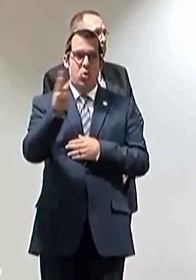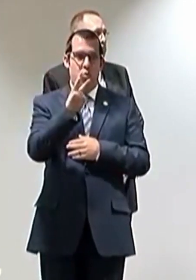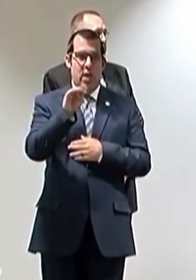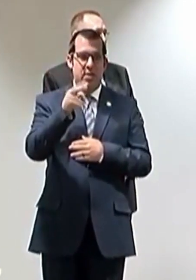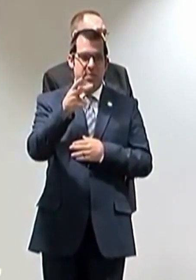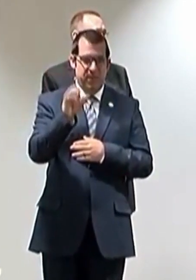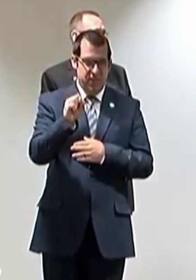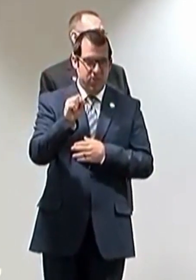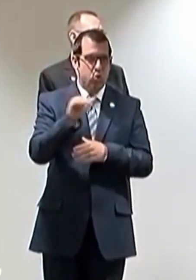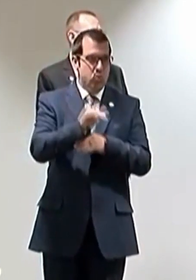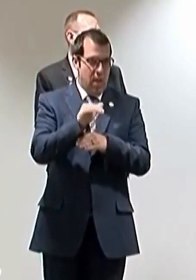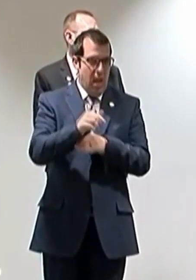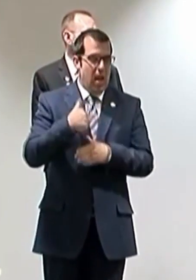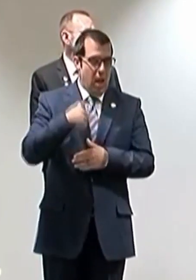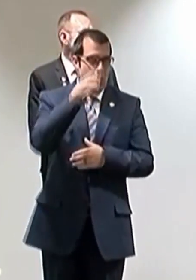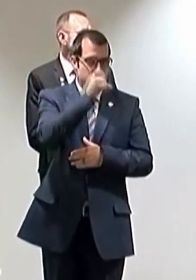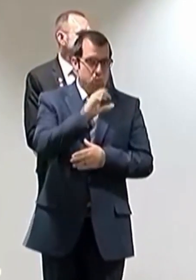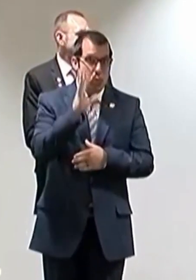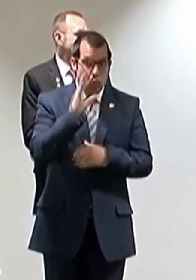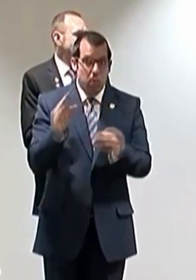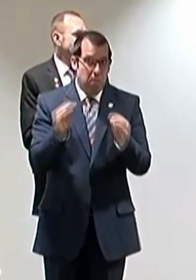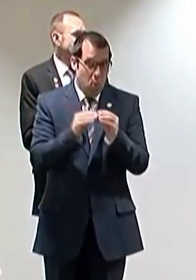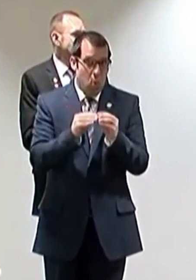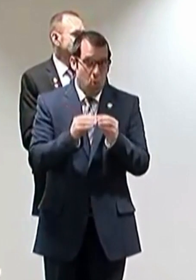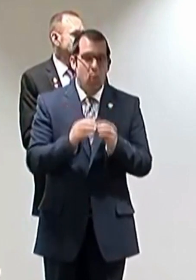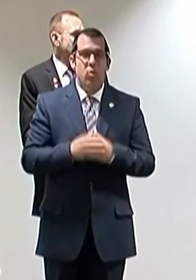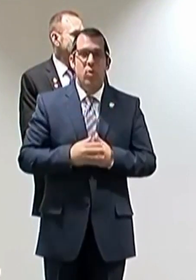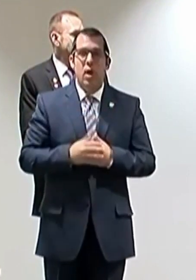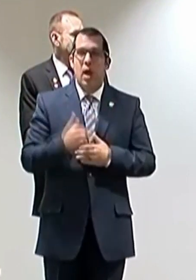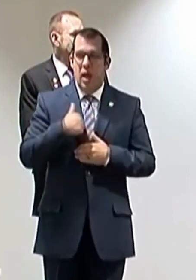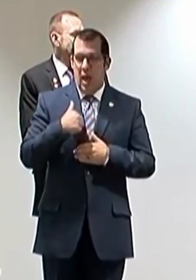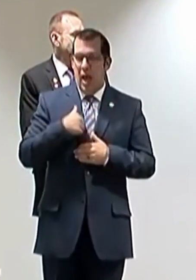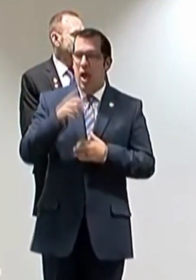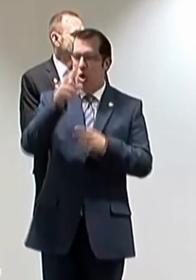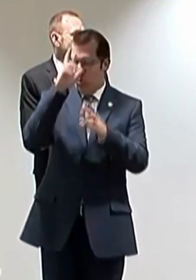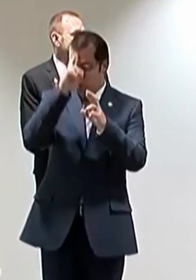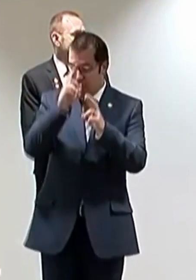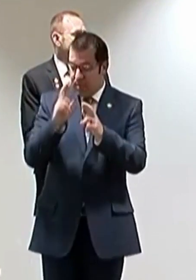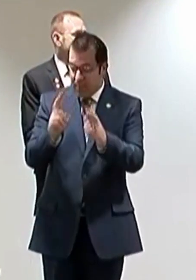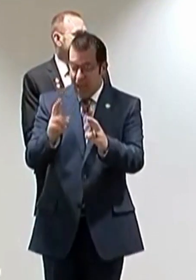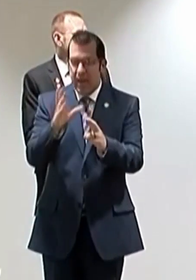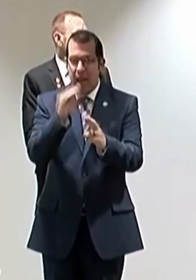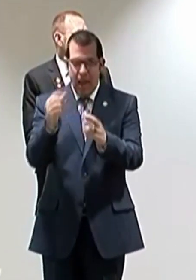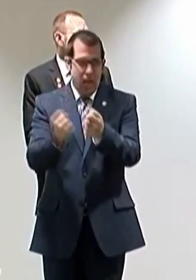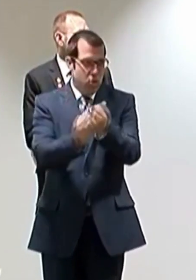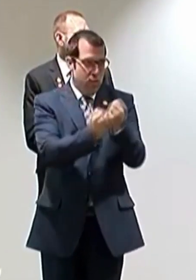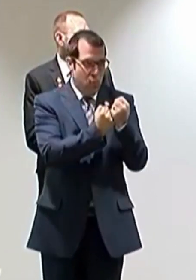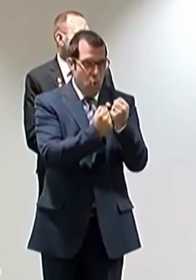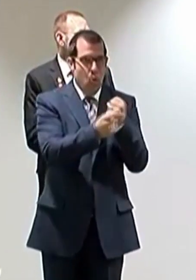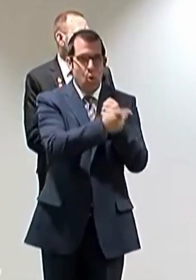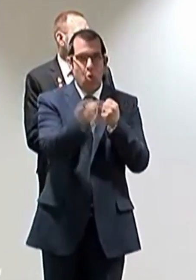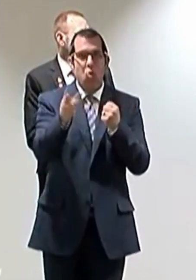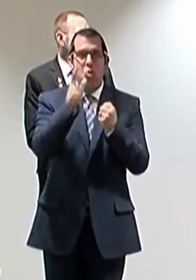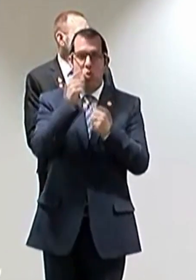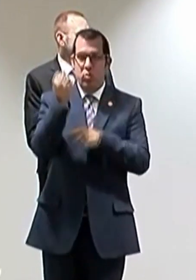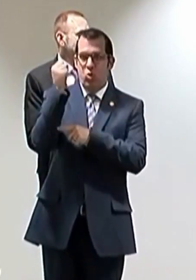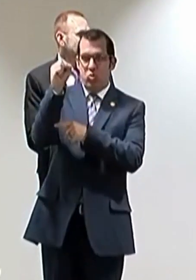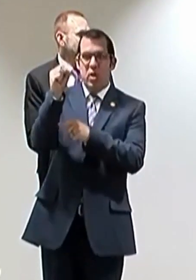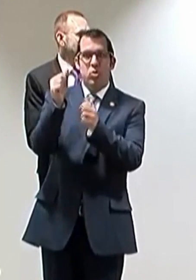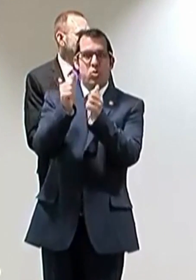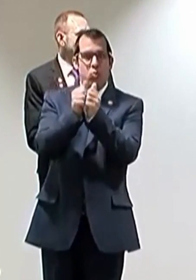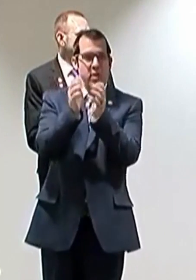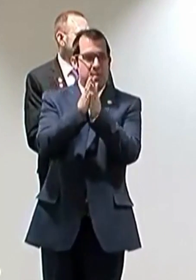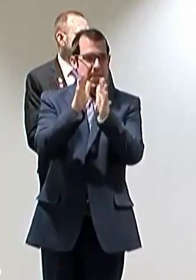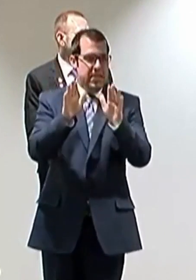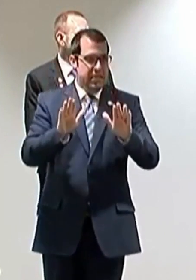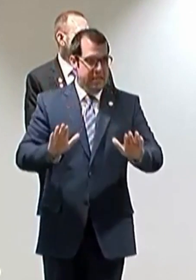Tonight, I presume that there will be more. And I respect and support the peaceful protest. That's an